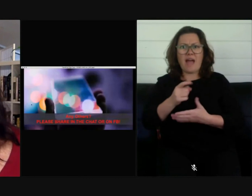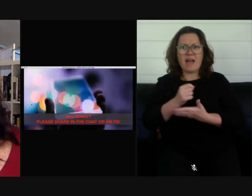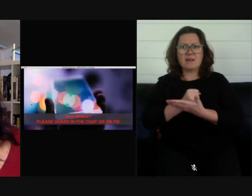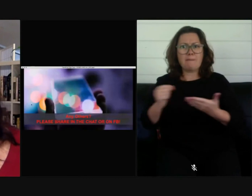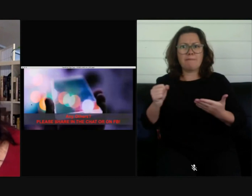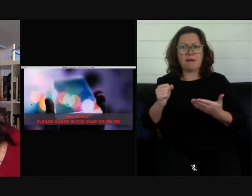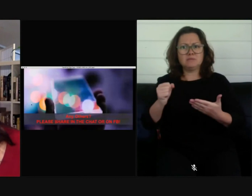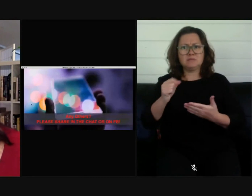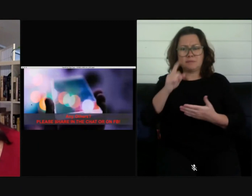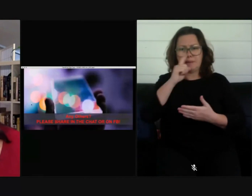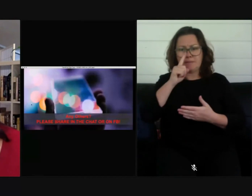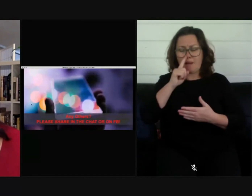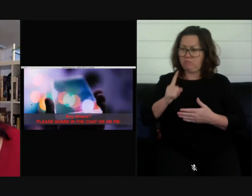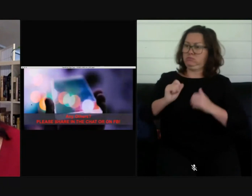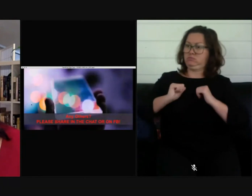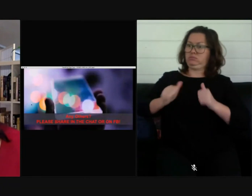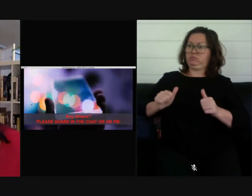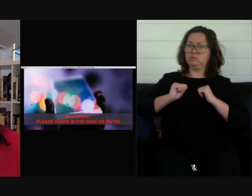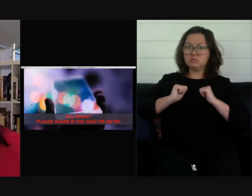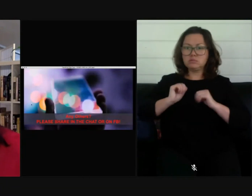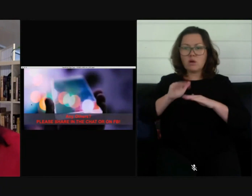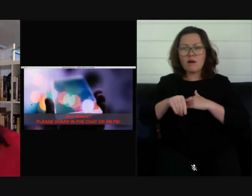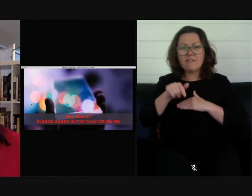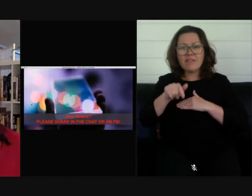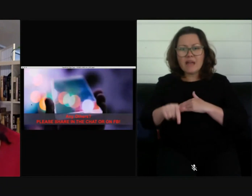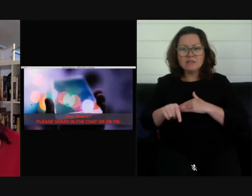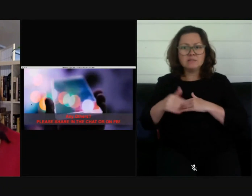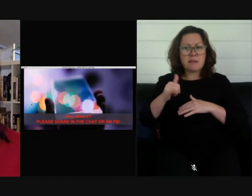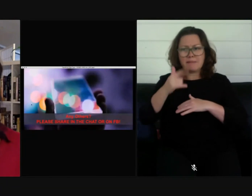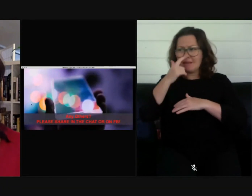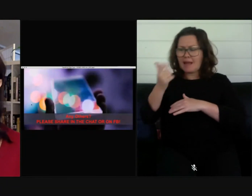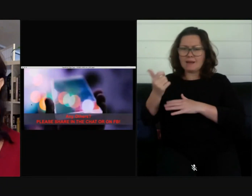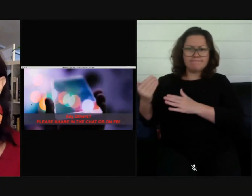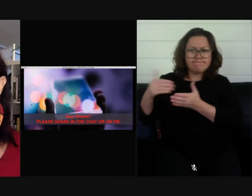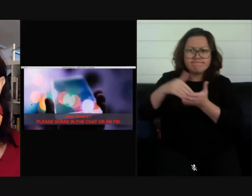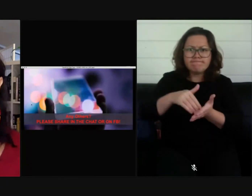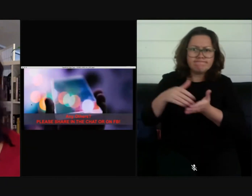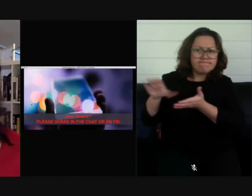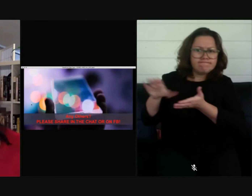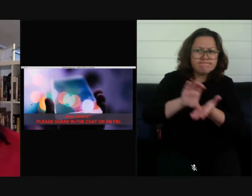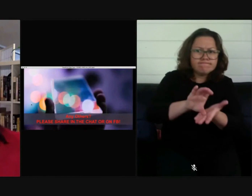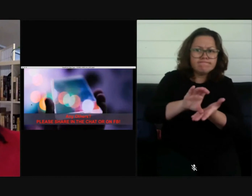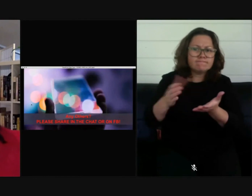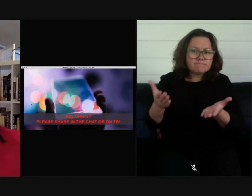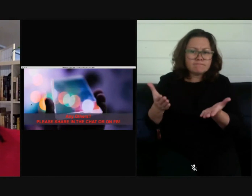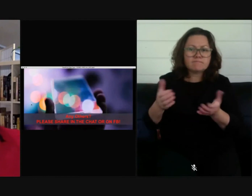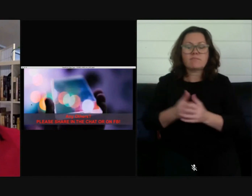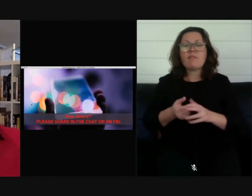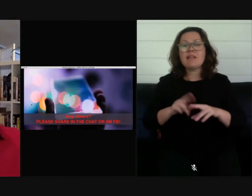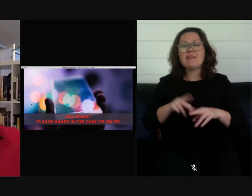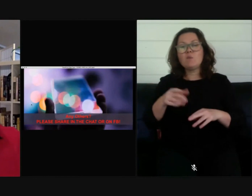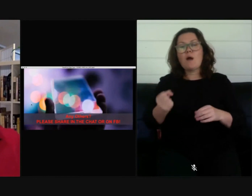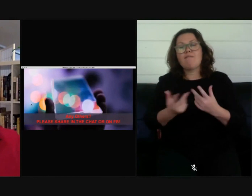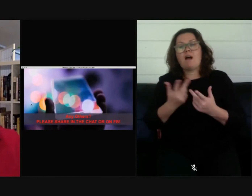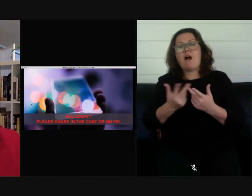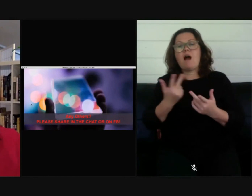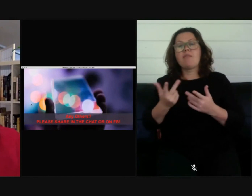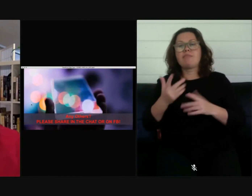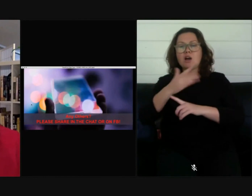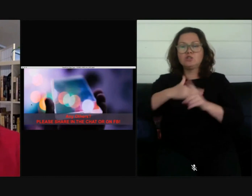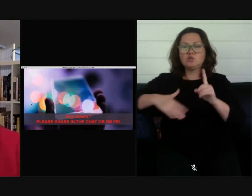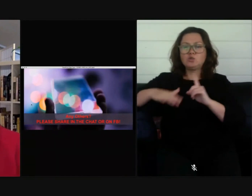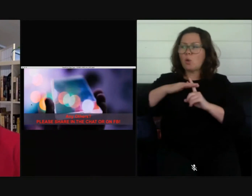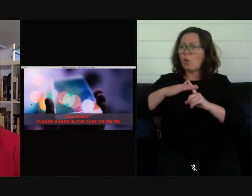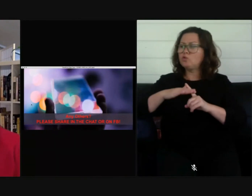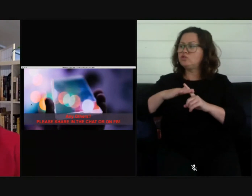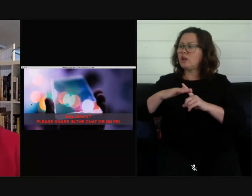other resources or networking groups or social media activities that you want to promote in the chat